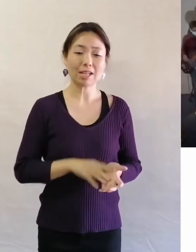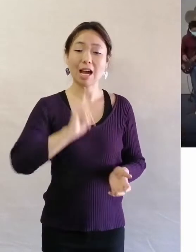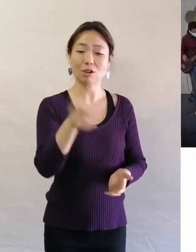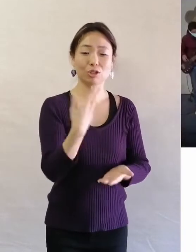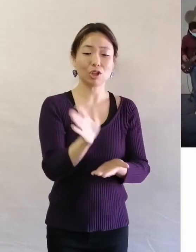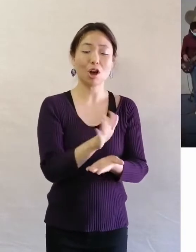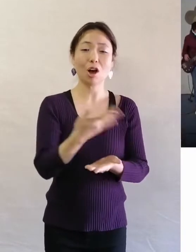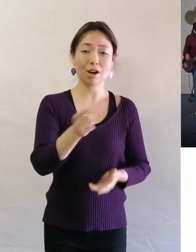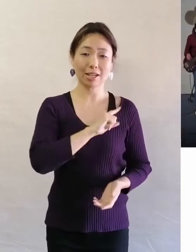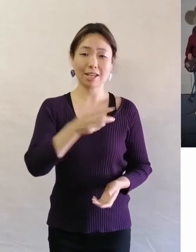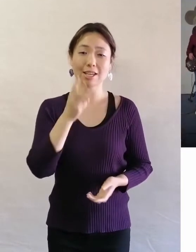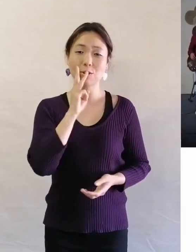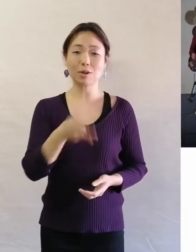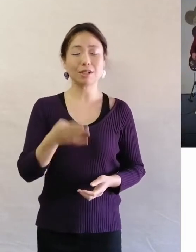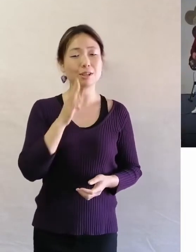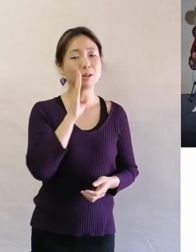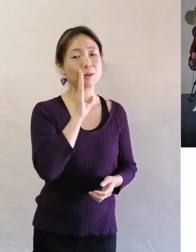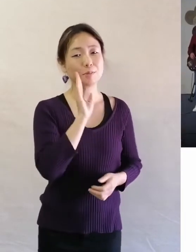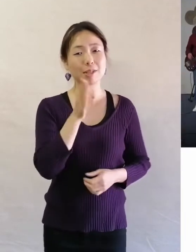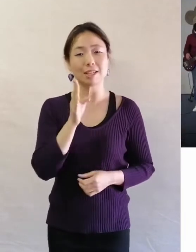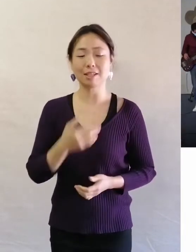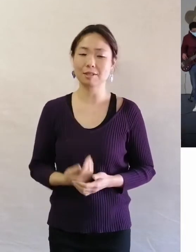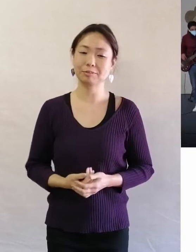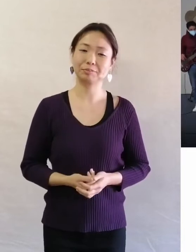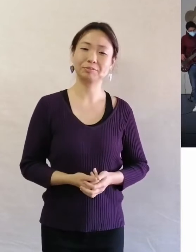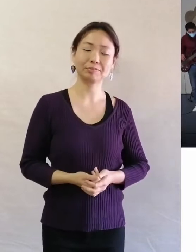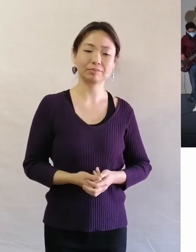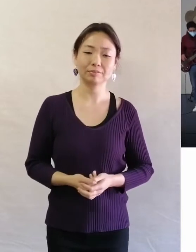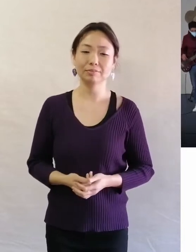Christ, and our song it will.